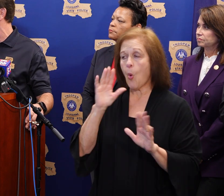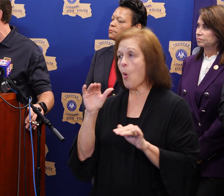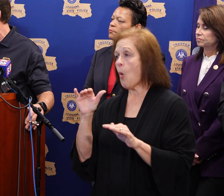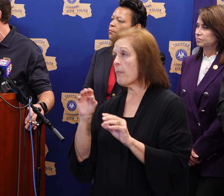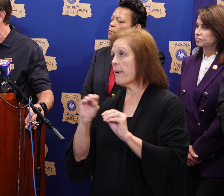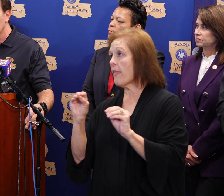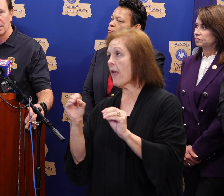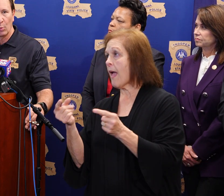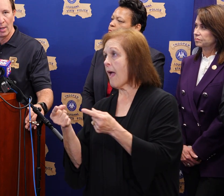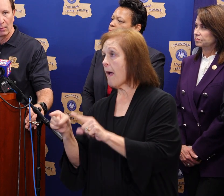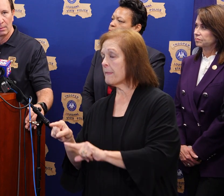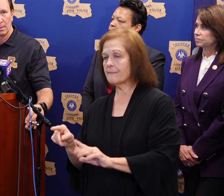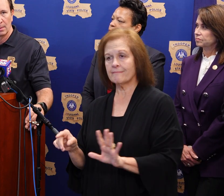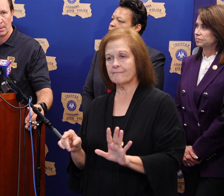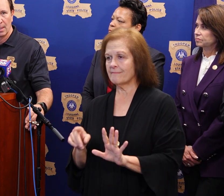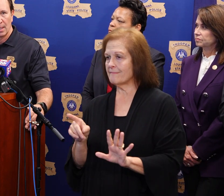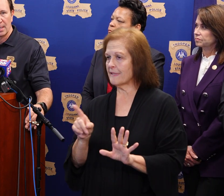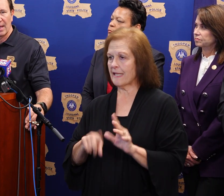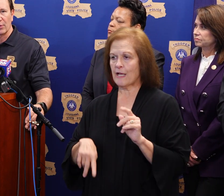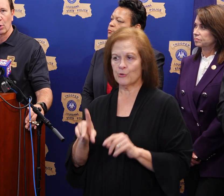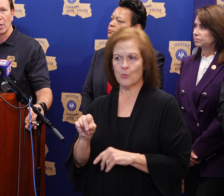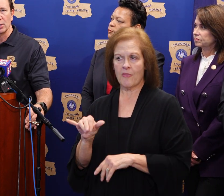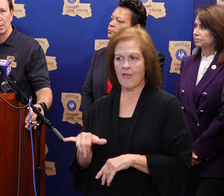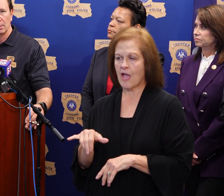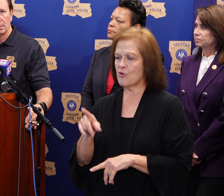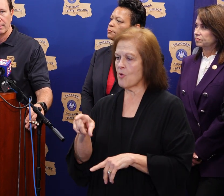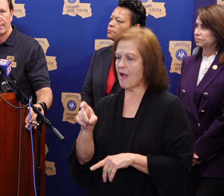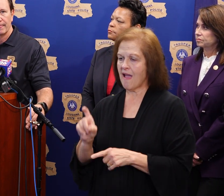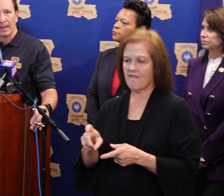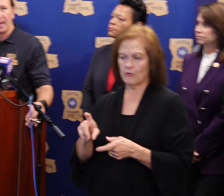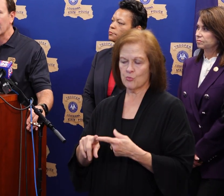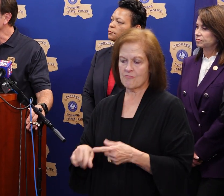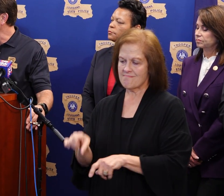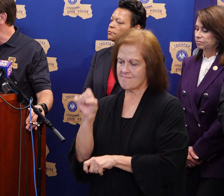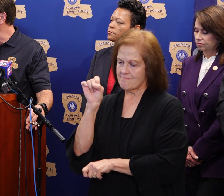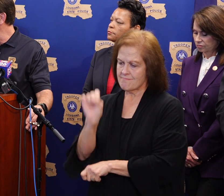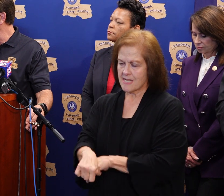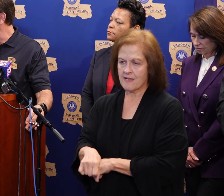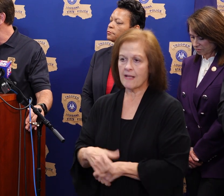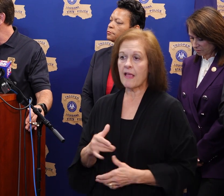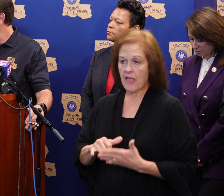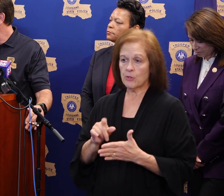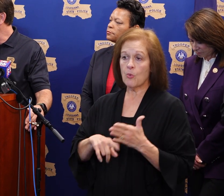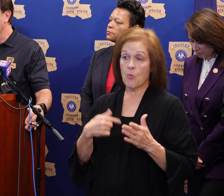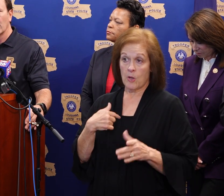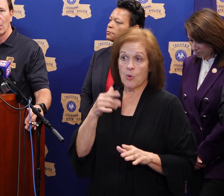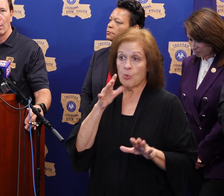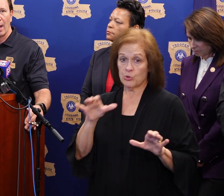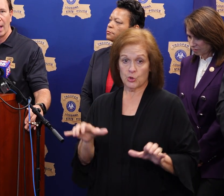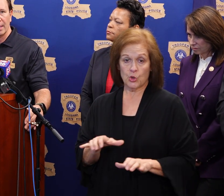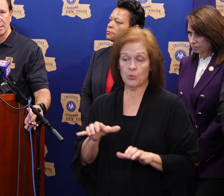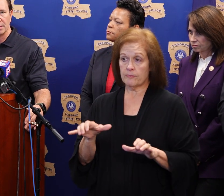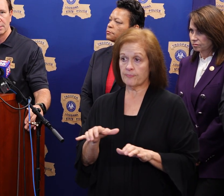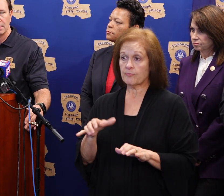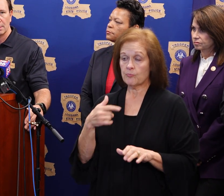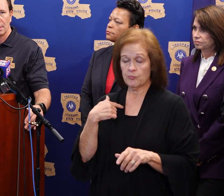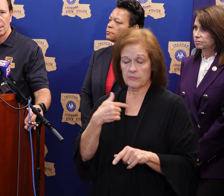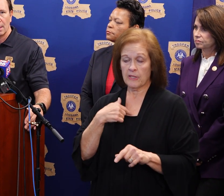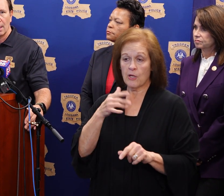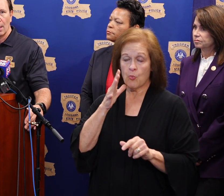on your doorstep, because it will. You have to crush it. And that's what we're going to do here. We're going to put it all behind